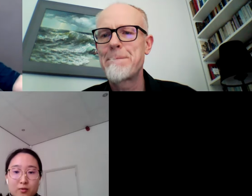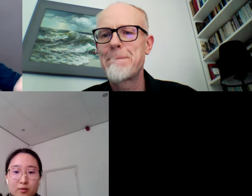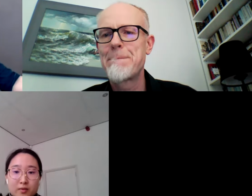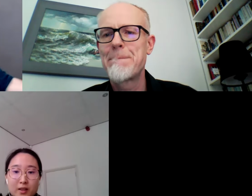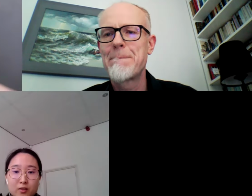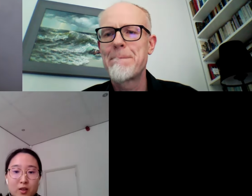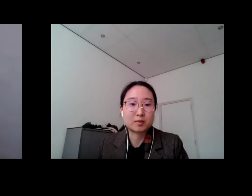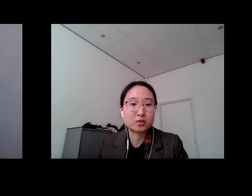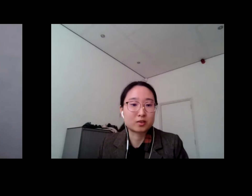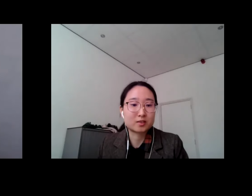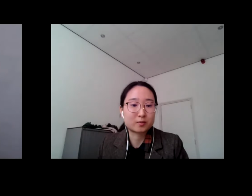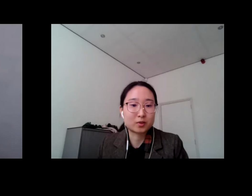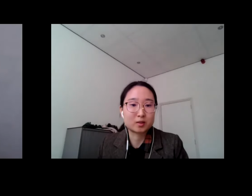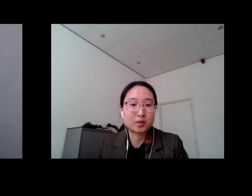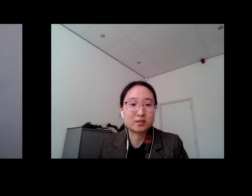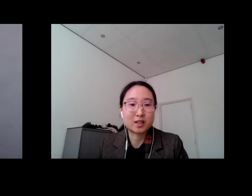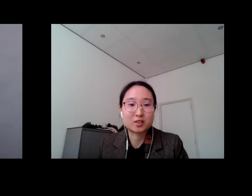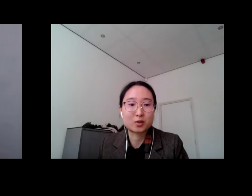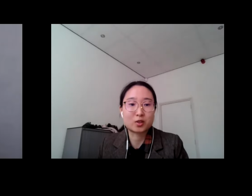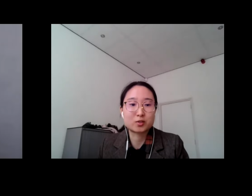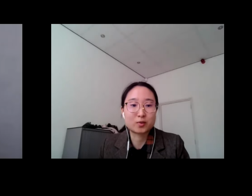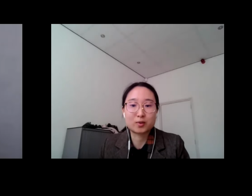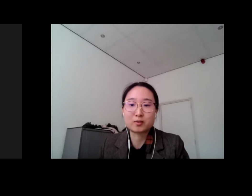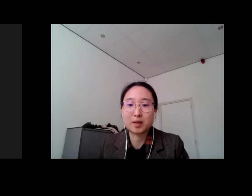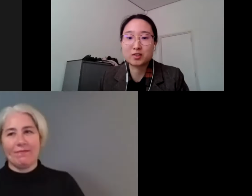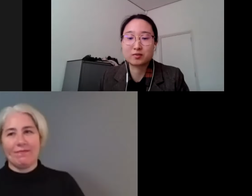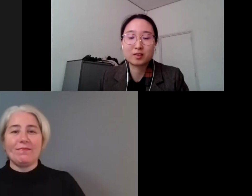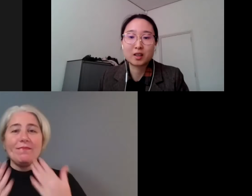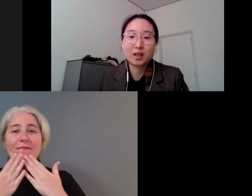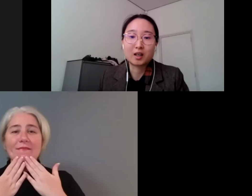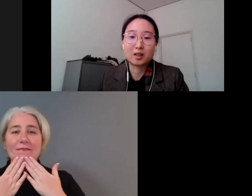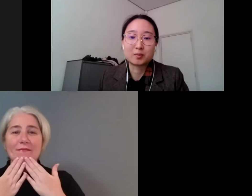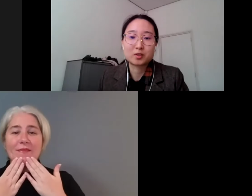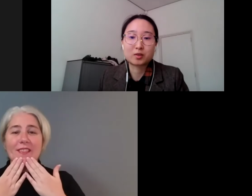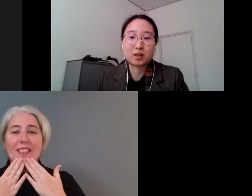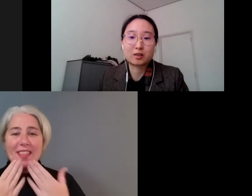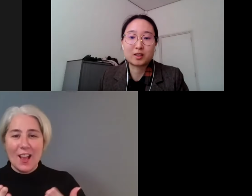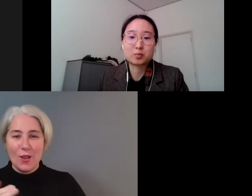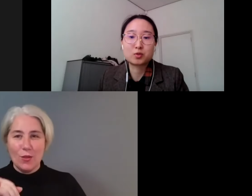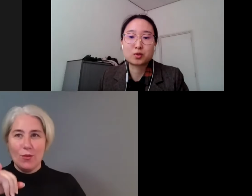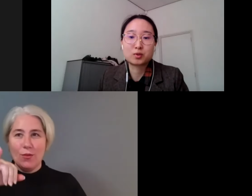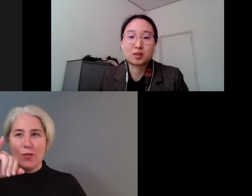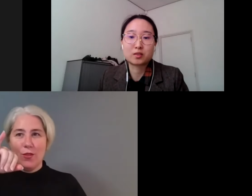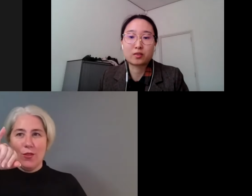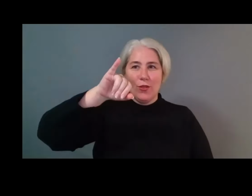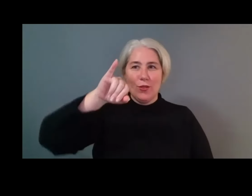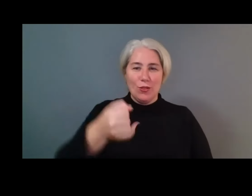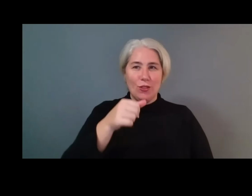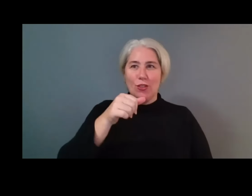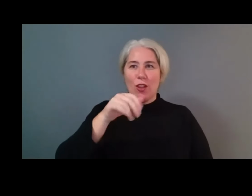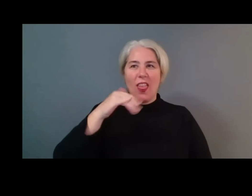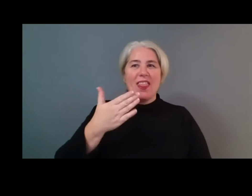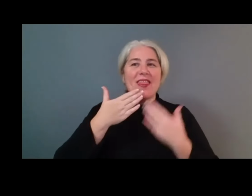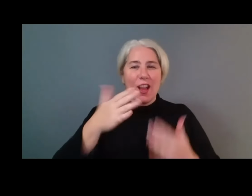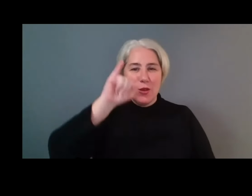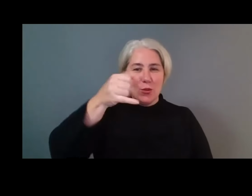Thank you very much, Jonas, for the presentation of the useful information. So now let's move to the third